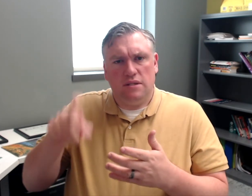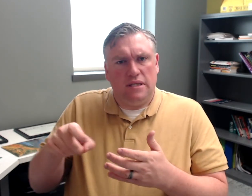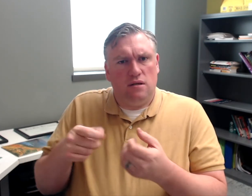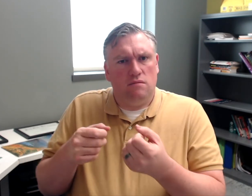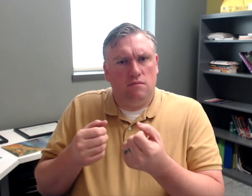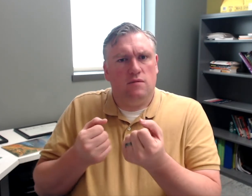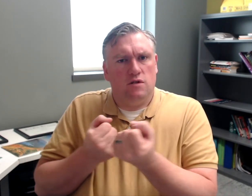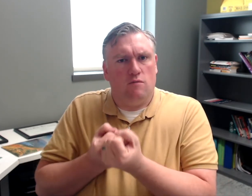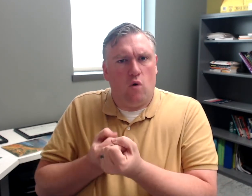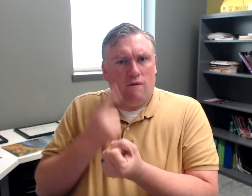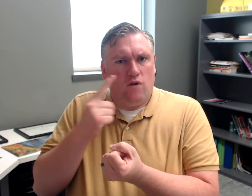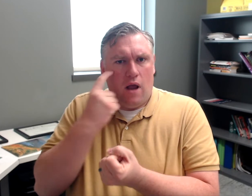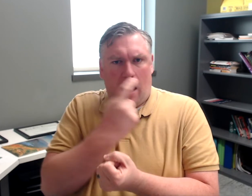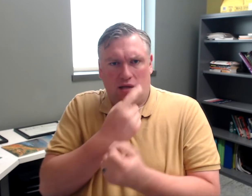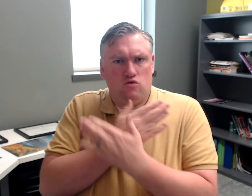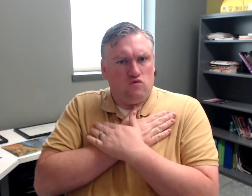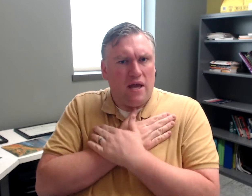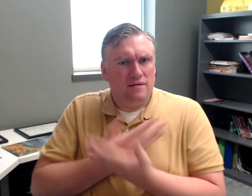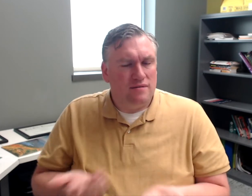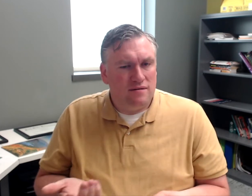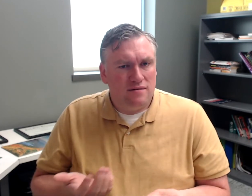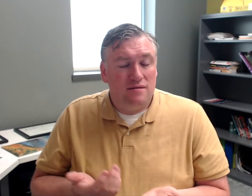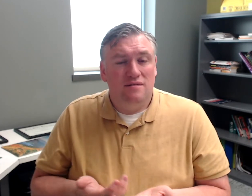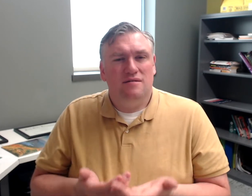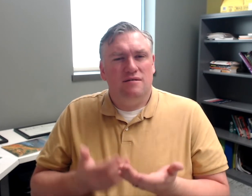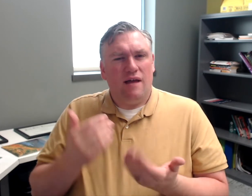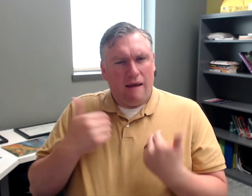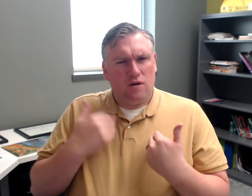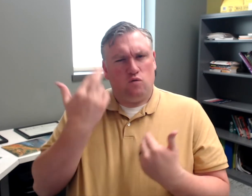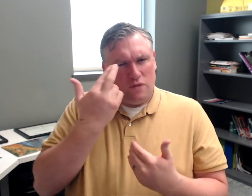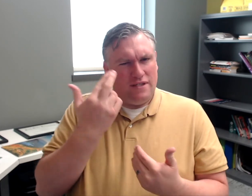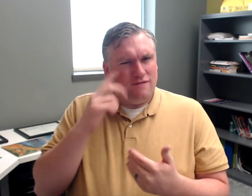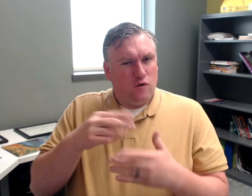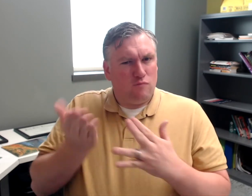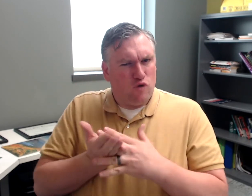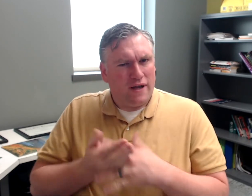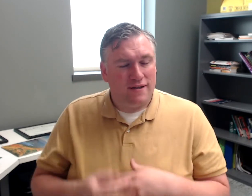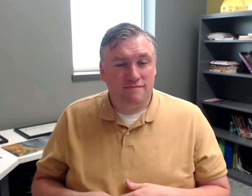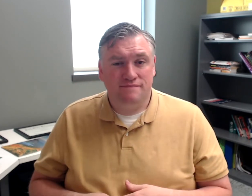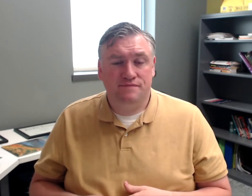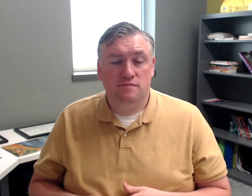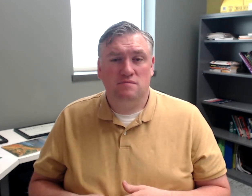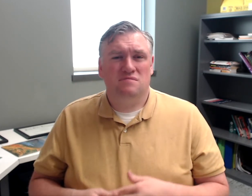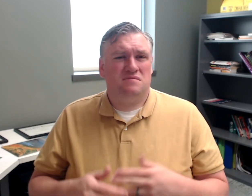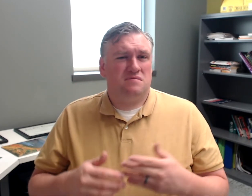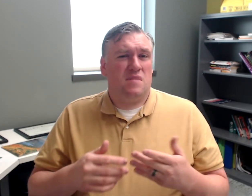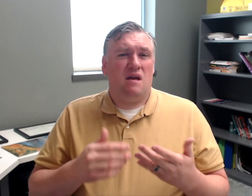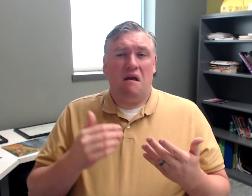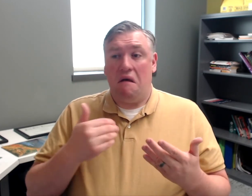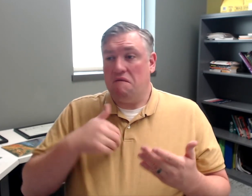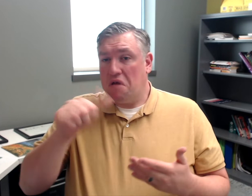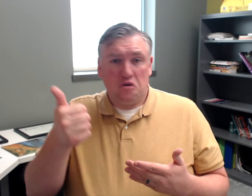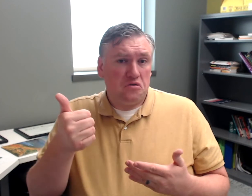who needs support for their eyes to be able to rest. There needs to be a reason behind that break.